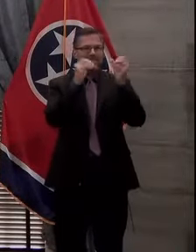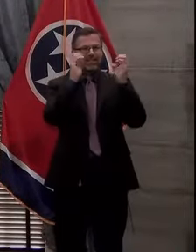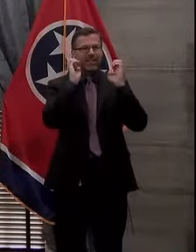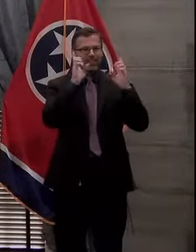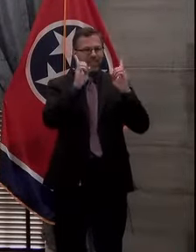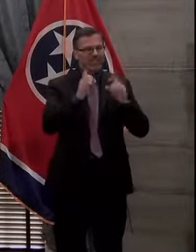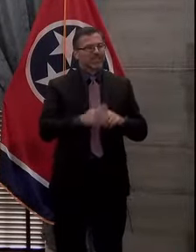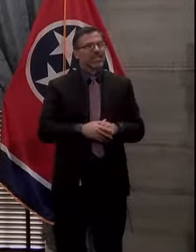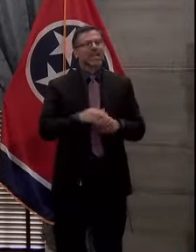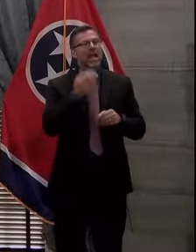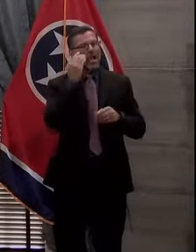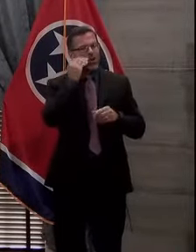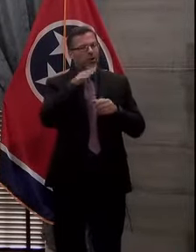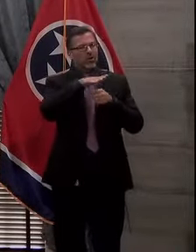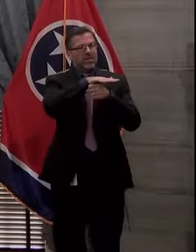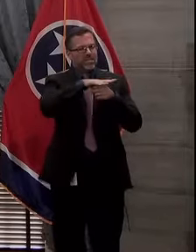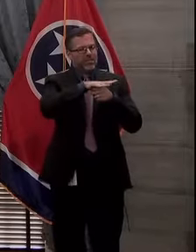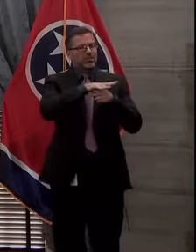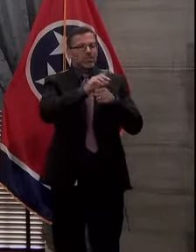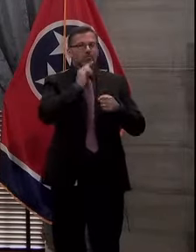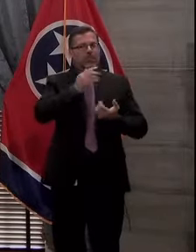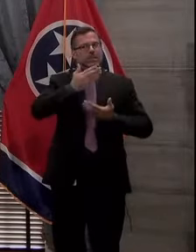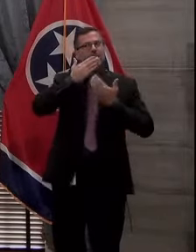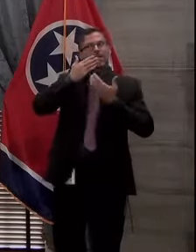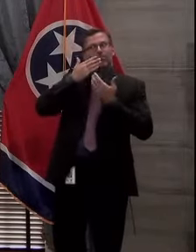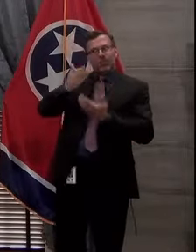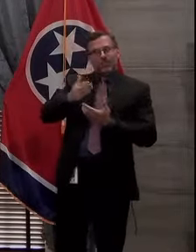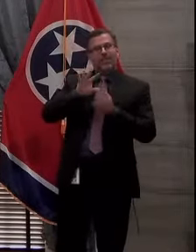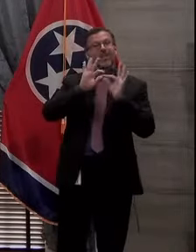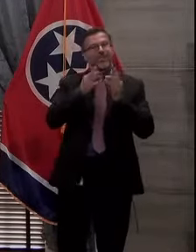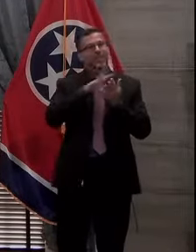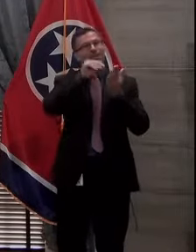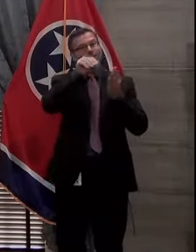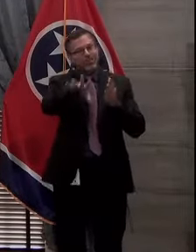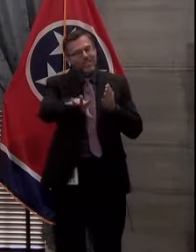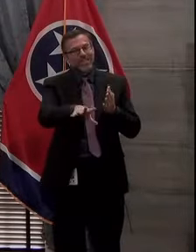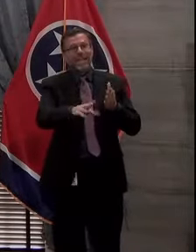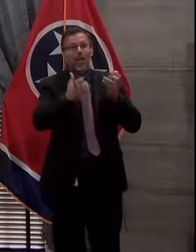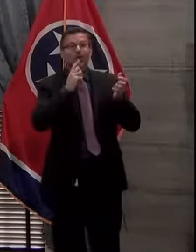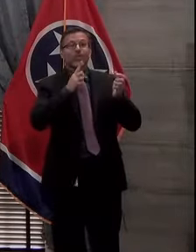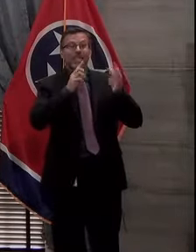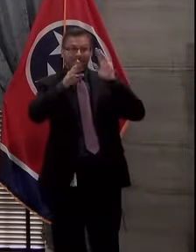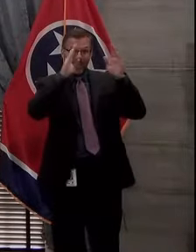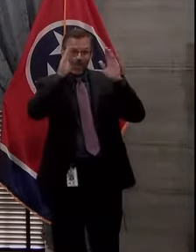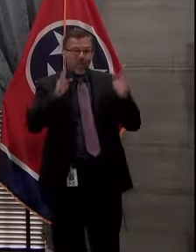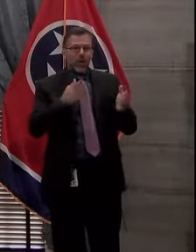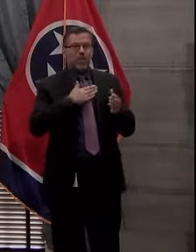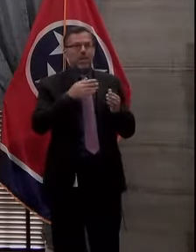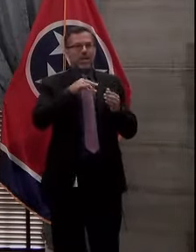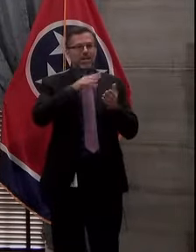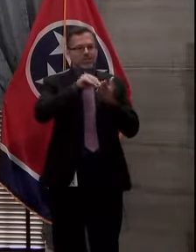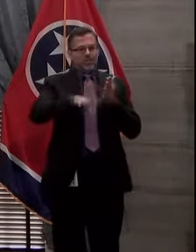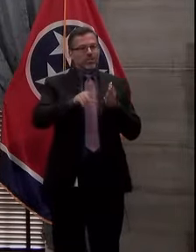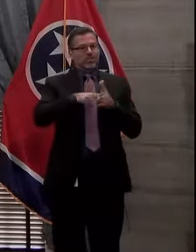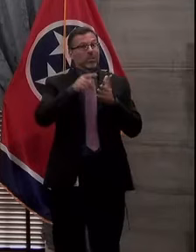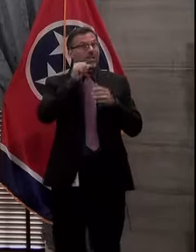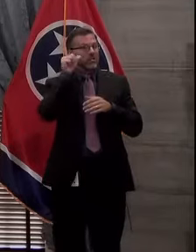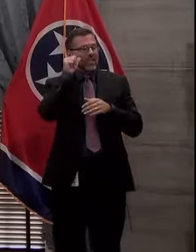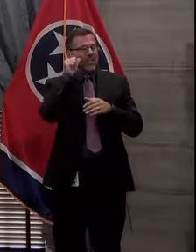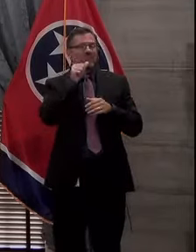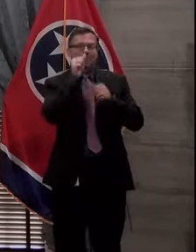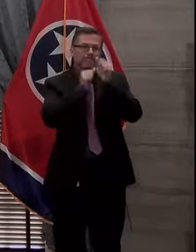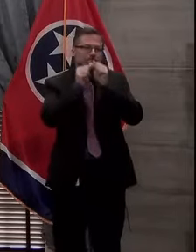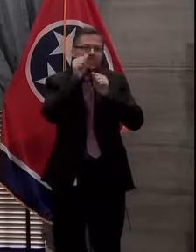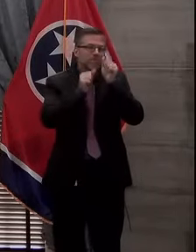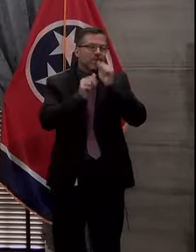especially as we reopen schools. To those families and students who are starting, my two started yesterday. or the day before yesterday. Hang in there. It's going to be